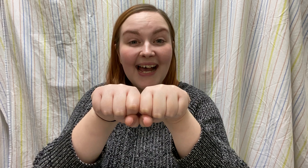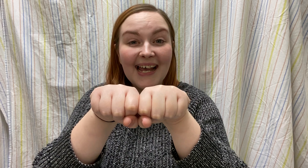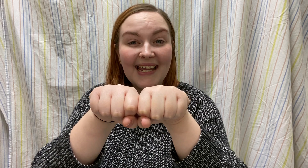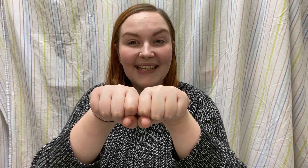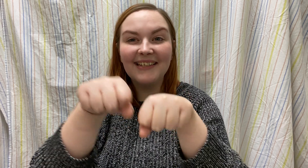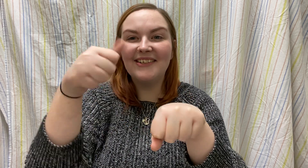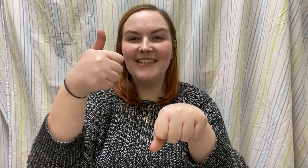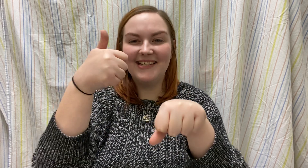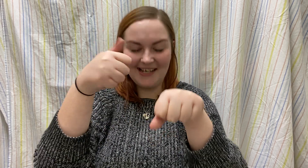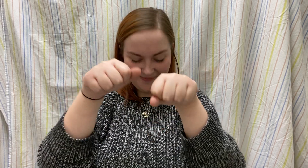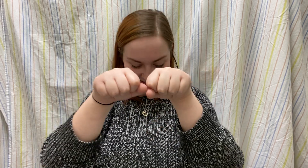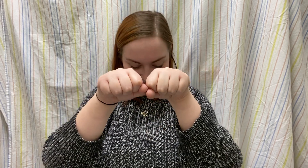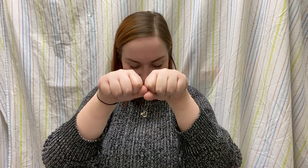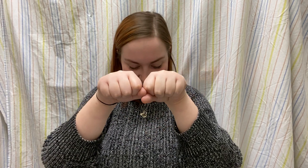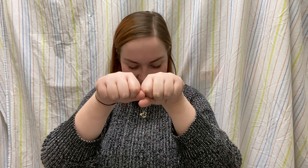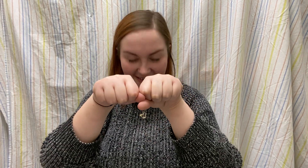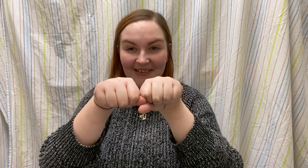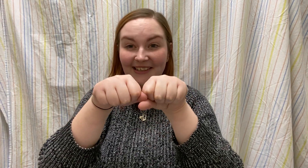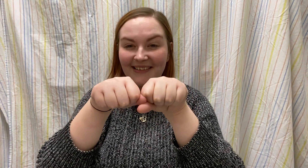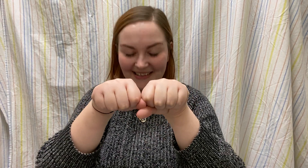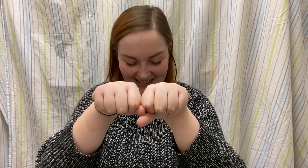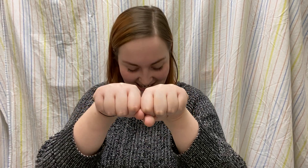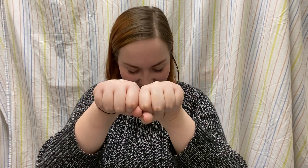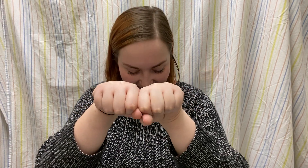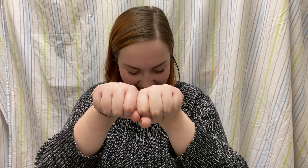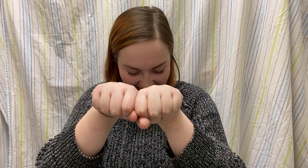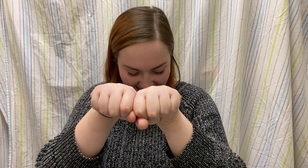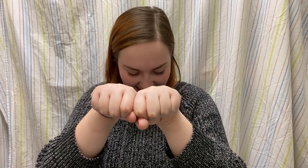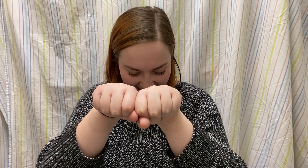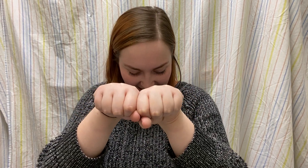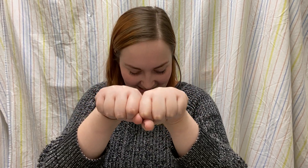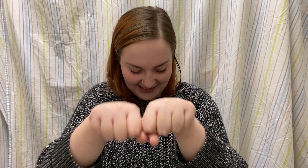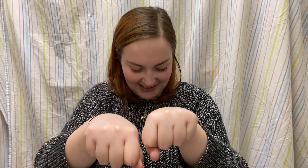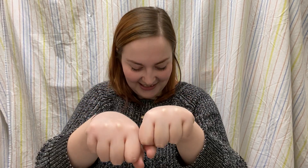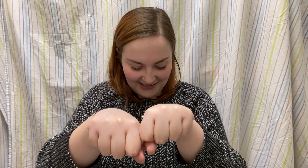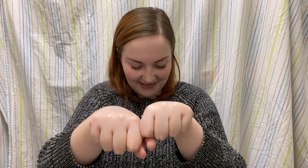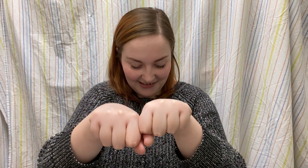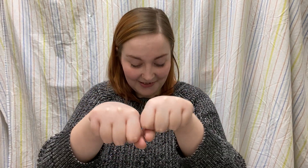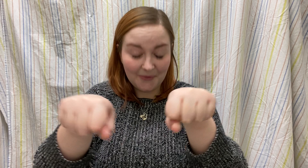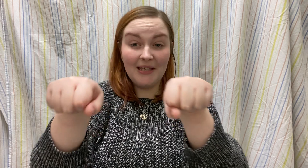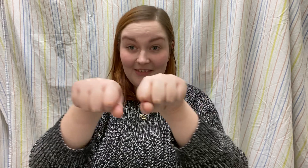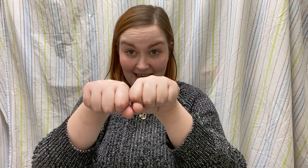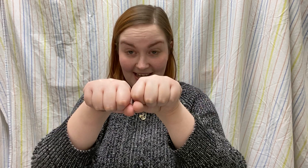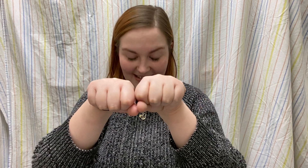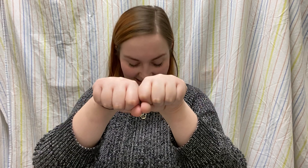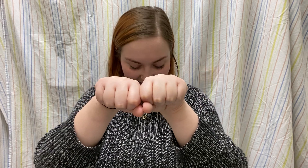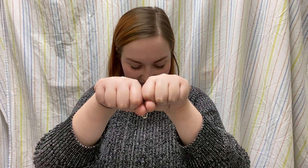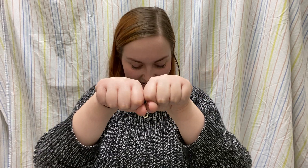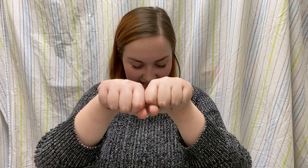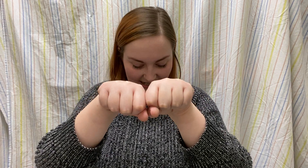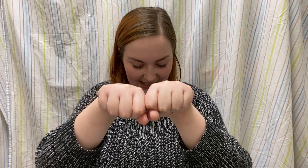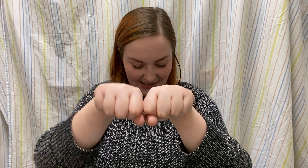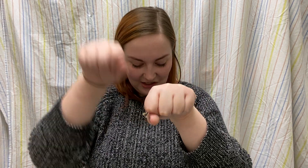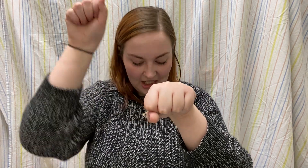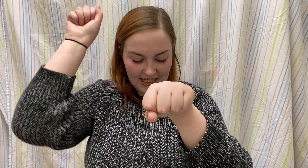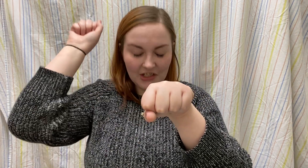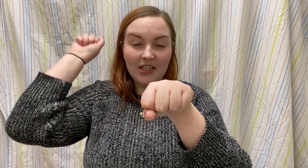tie. Good job if you got that one. And so we have tie. Change